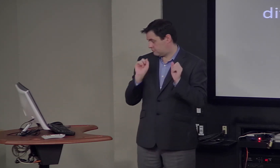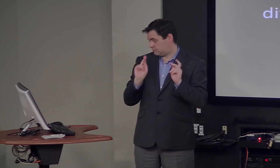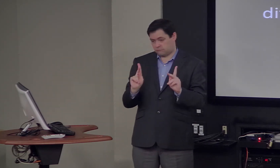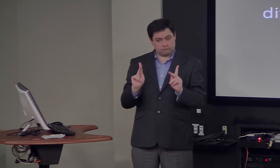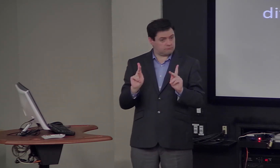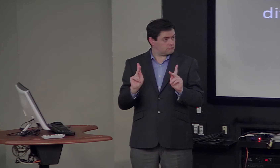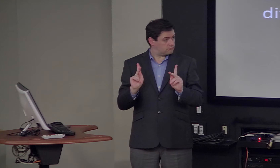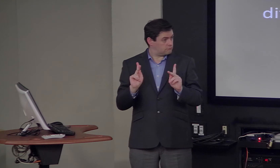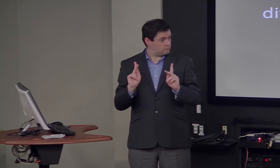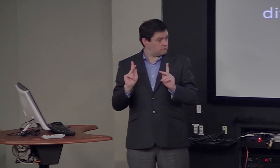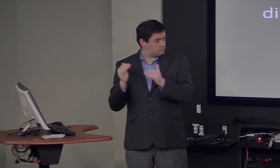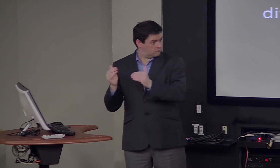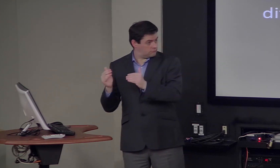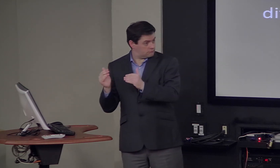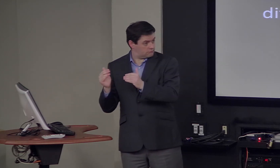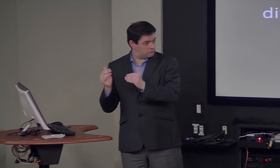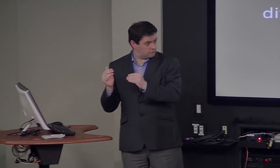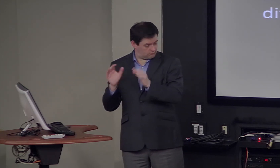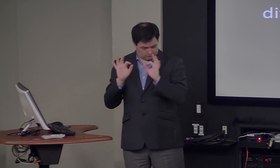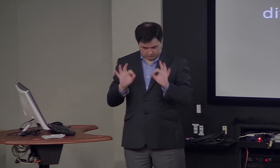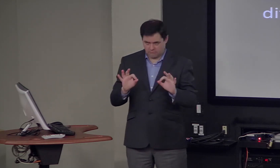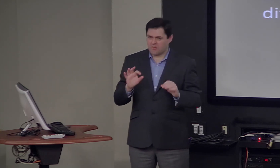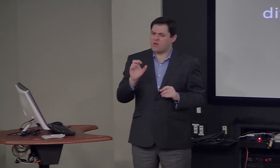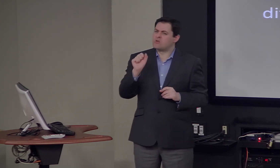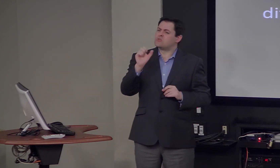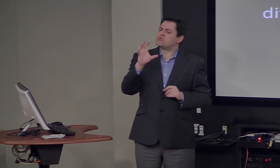of having 10 weeks of instruction prior to our testing.